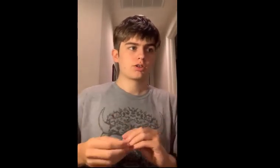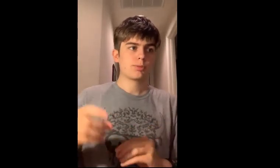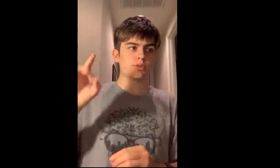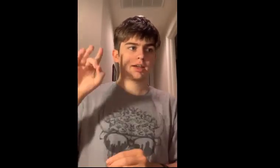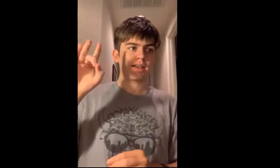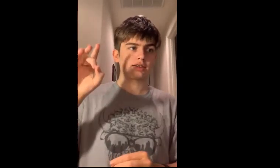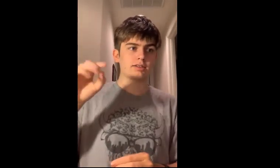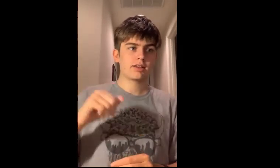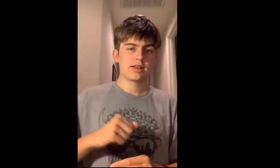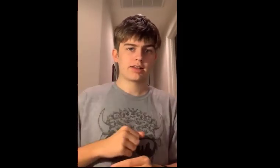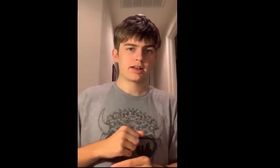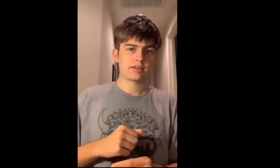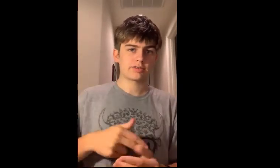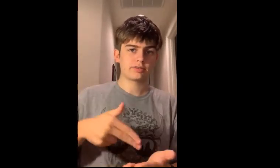Number 8, knife.